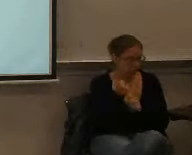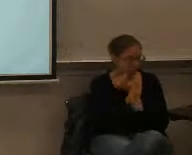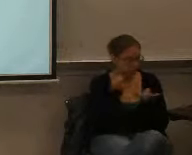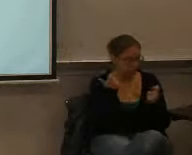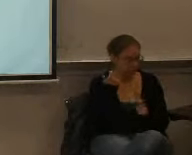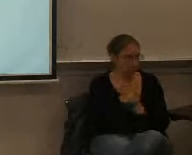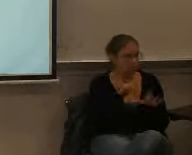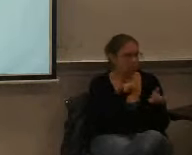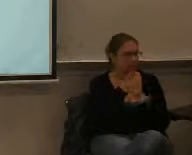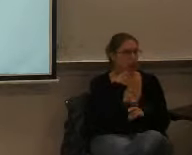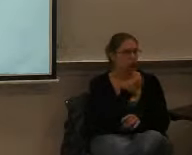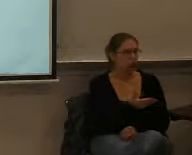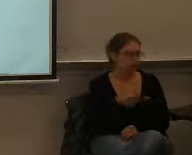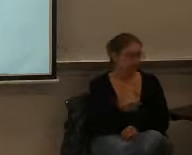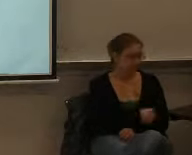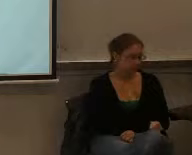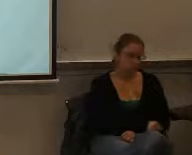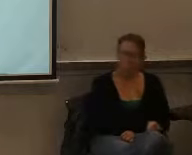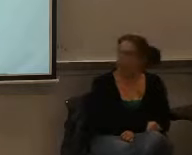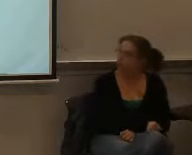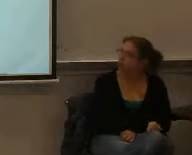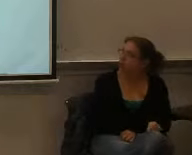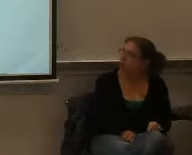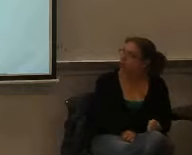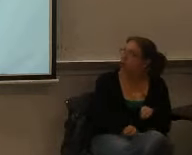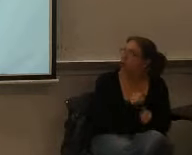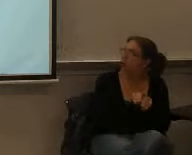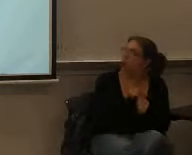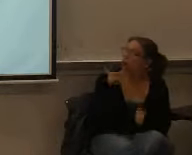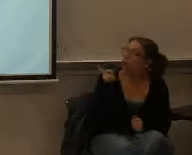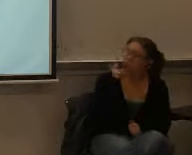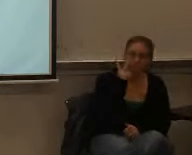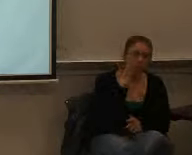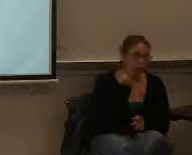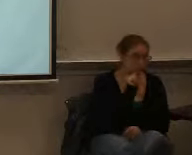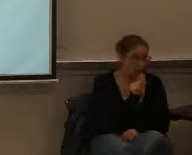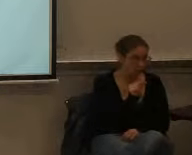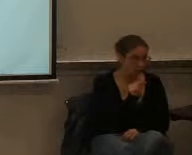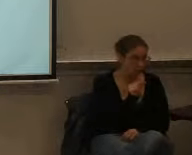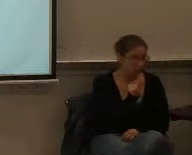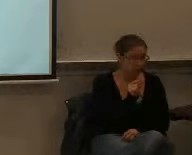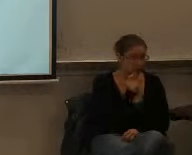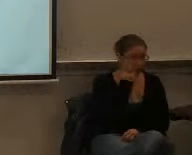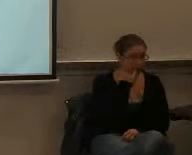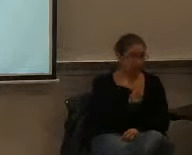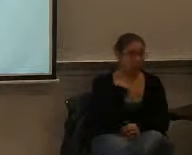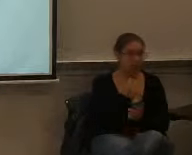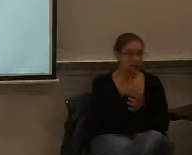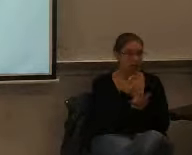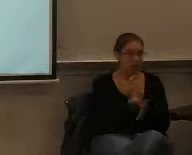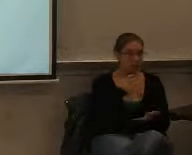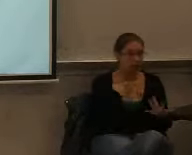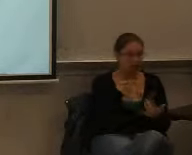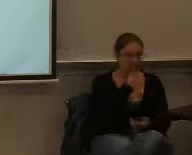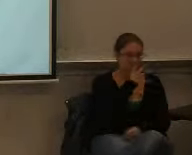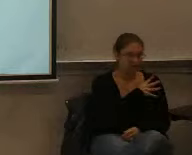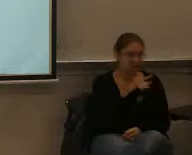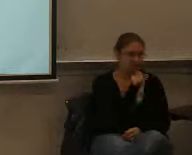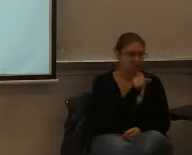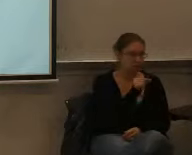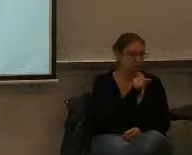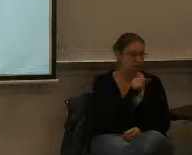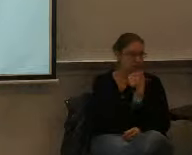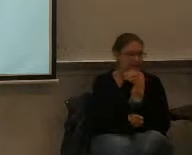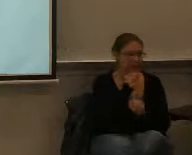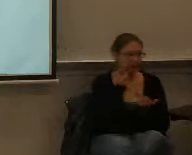the good stuff. In this case, you see that these small ones, there's a lot around them. They just basically ignore the small ones